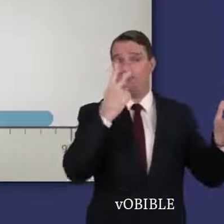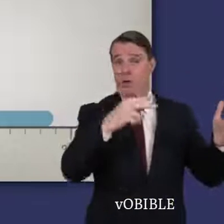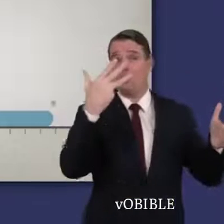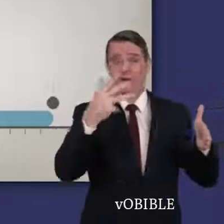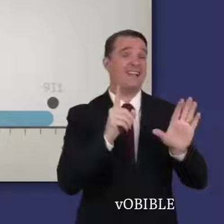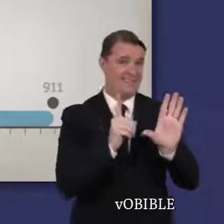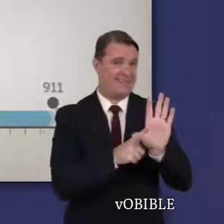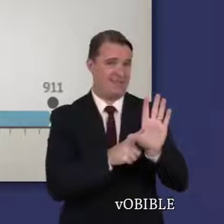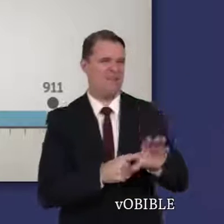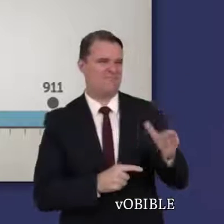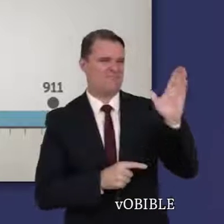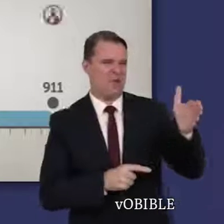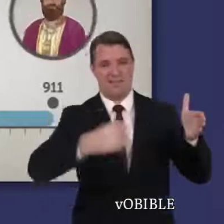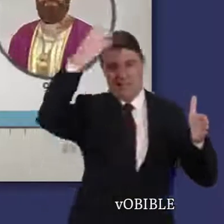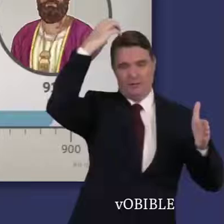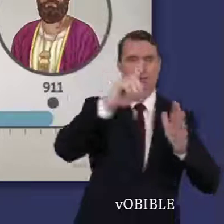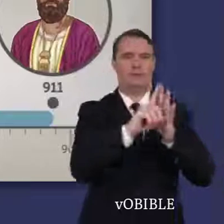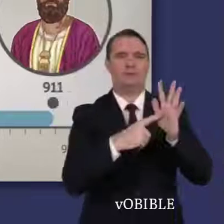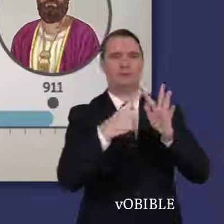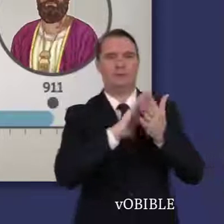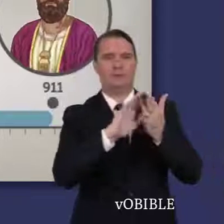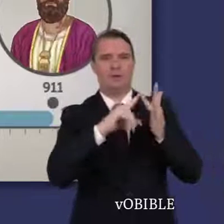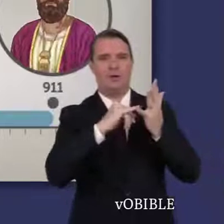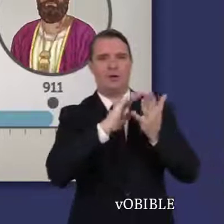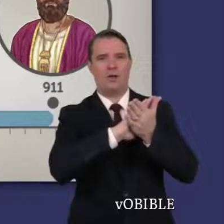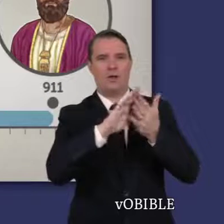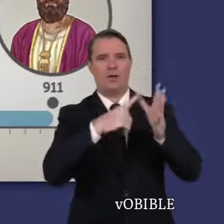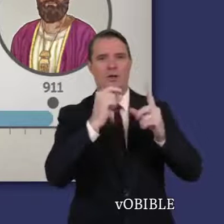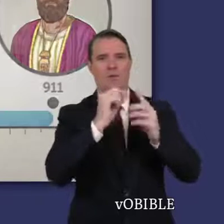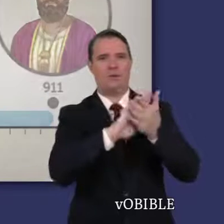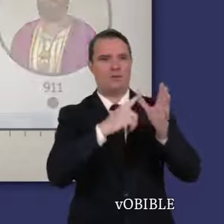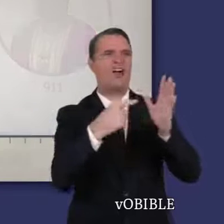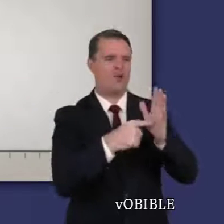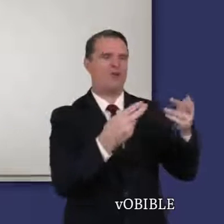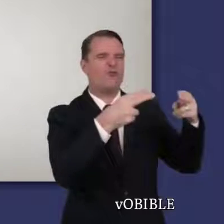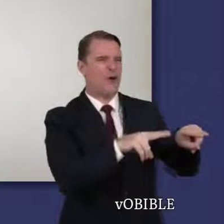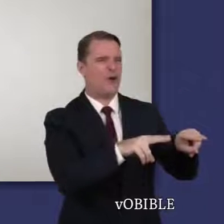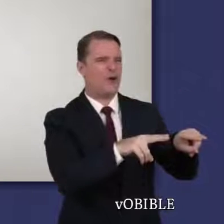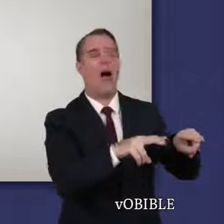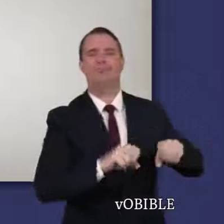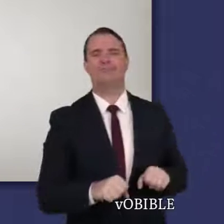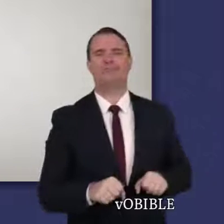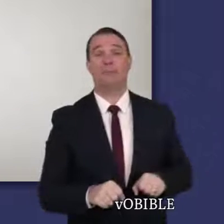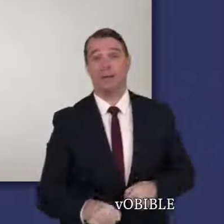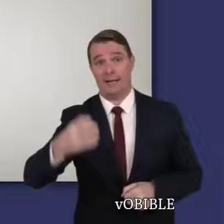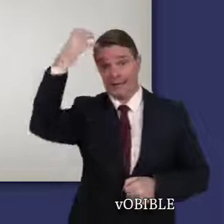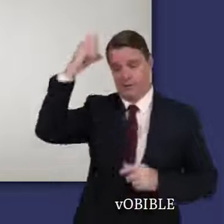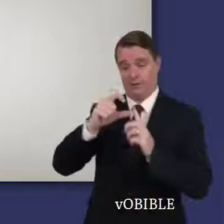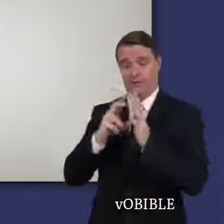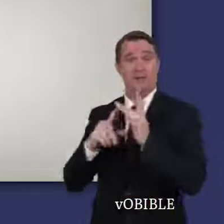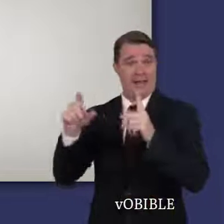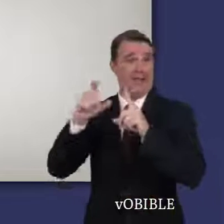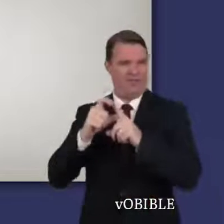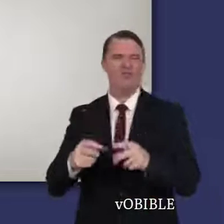and ending in about 911 BCE, when King Jehoshaphat dies. In the first part of the book, after the